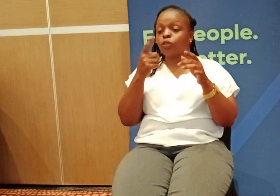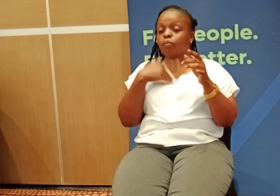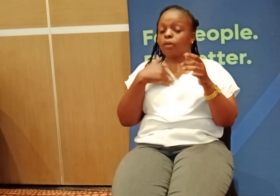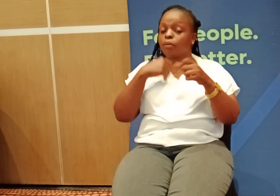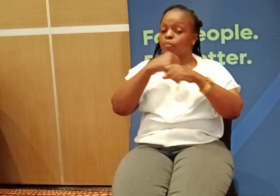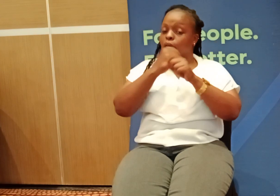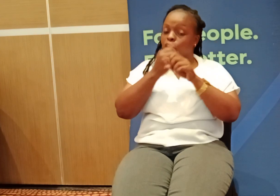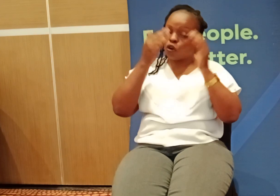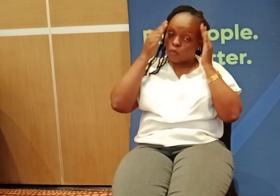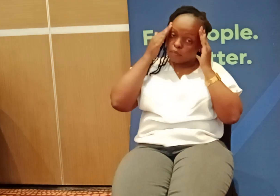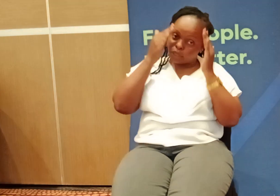commitment.